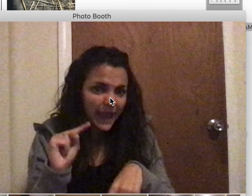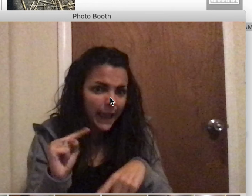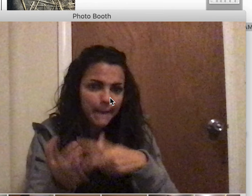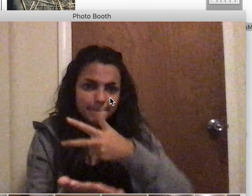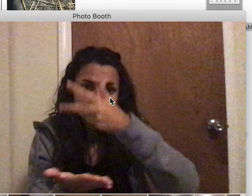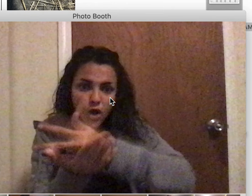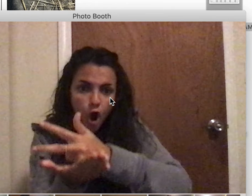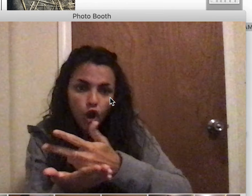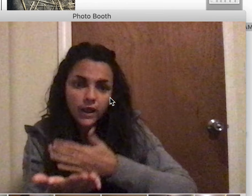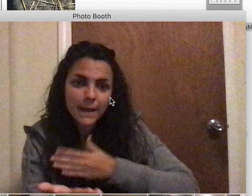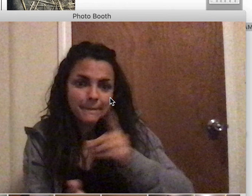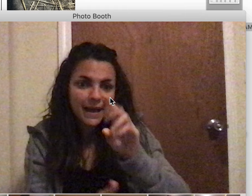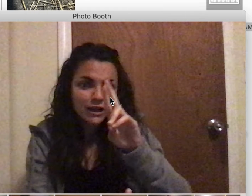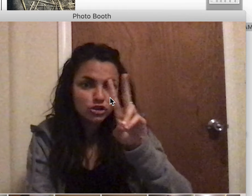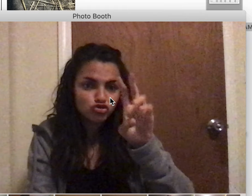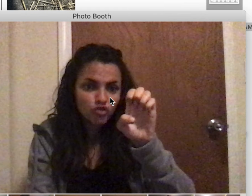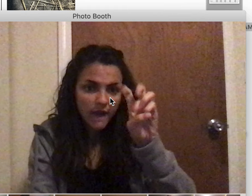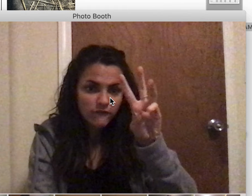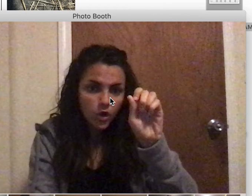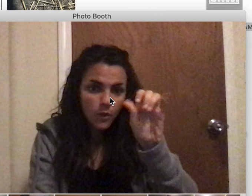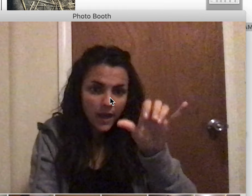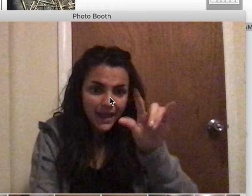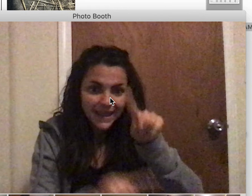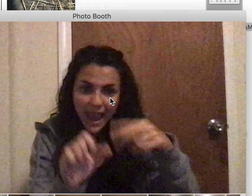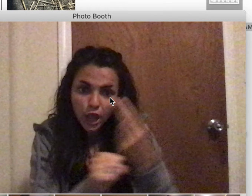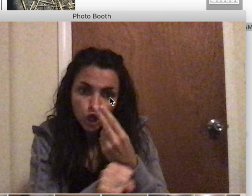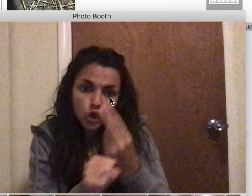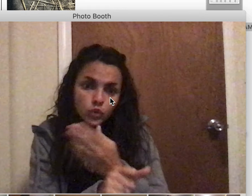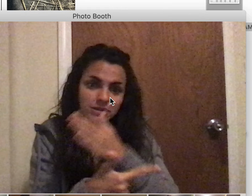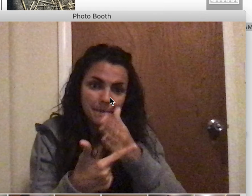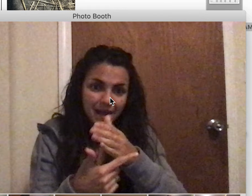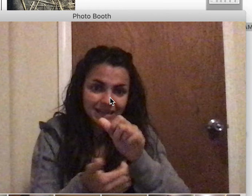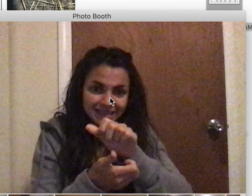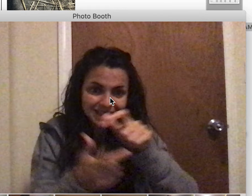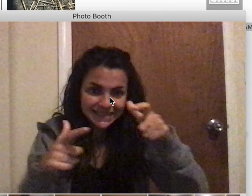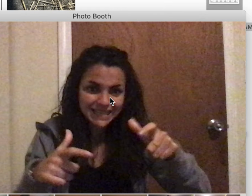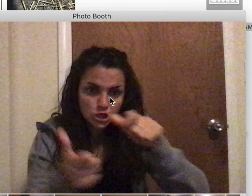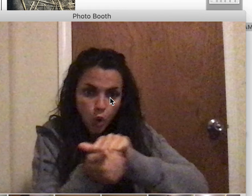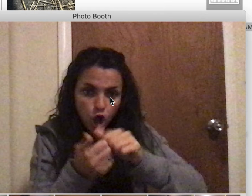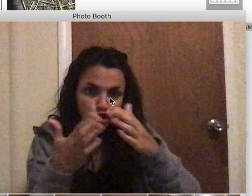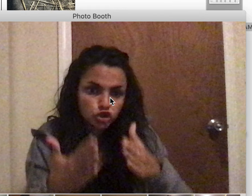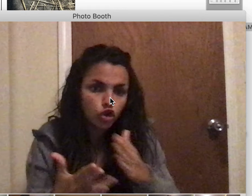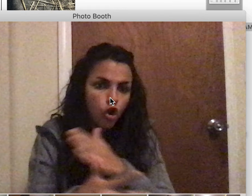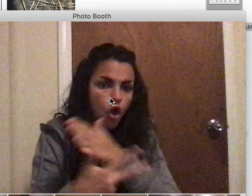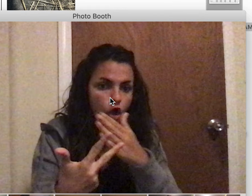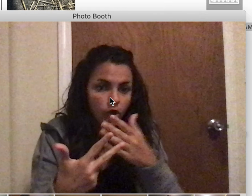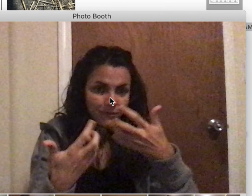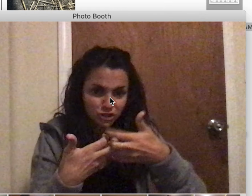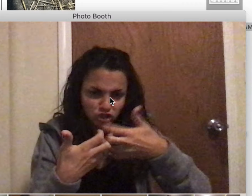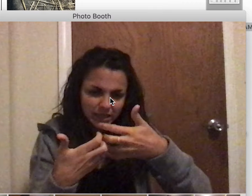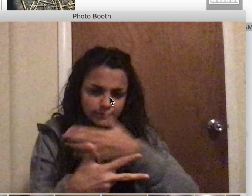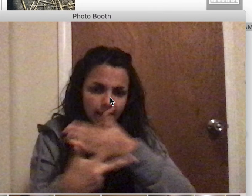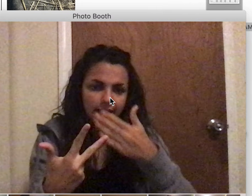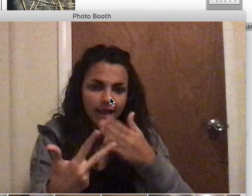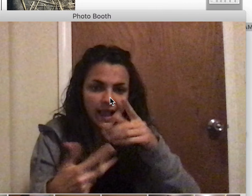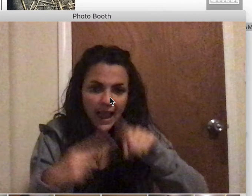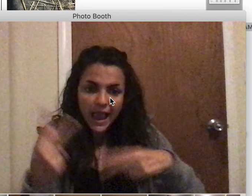use our ice maker. Can't use my dishwasher. Oops, let's go back to the video. Apologize for